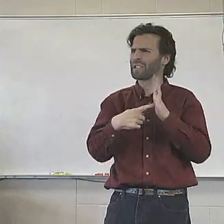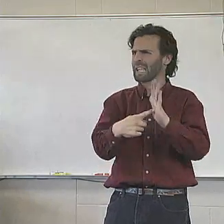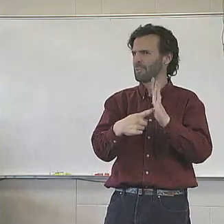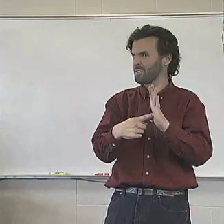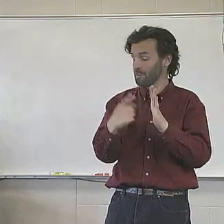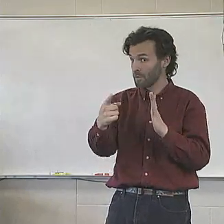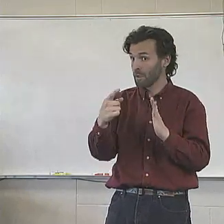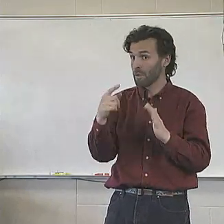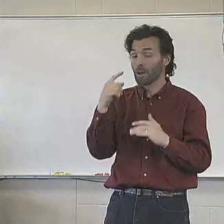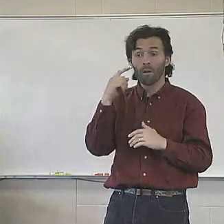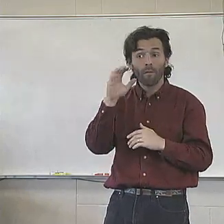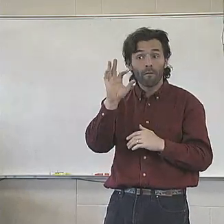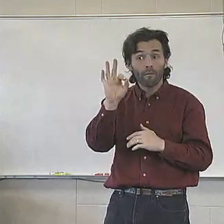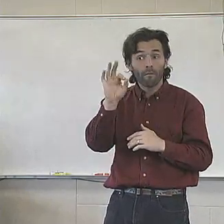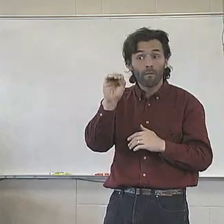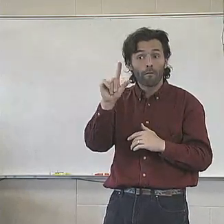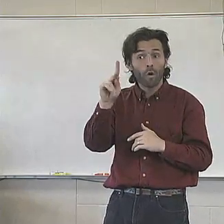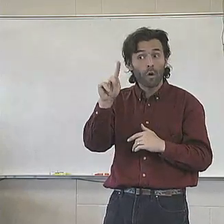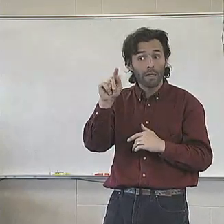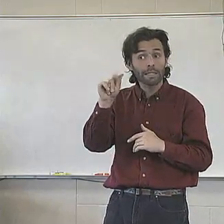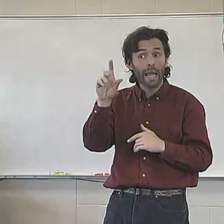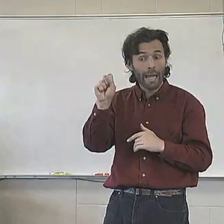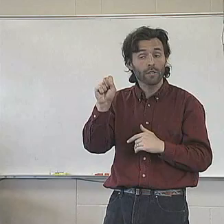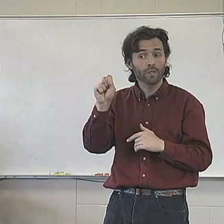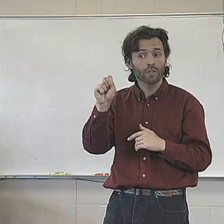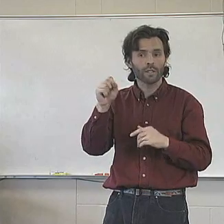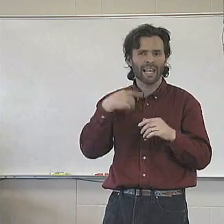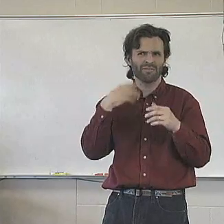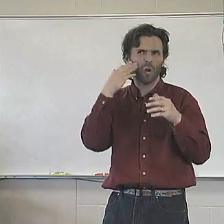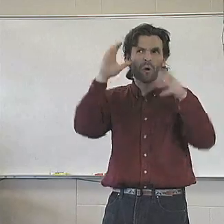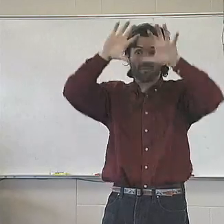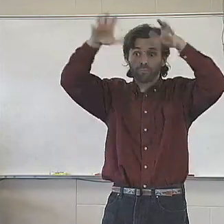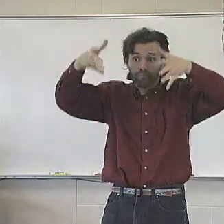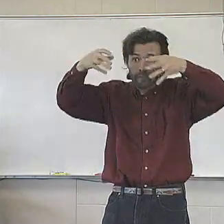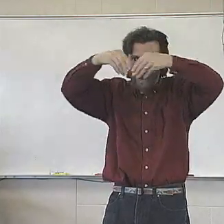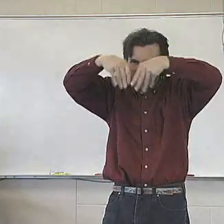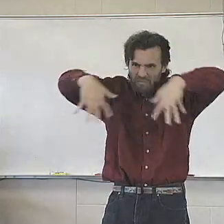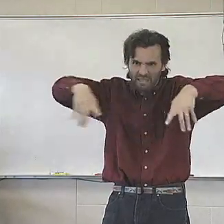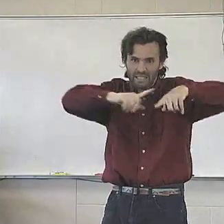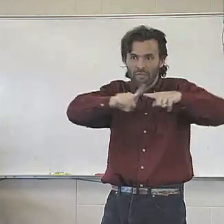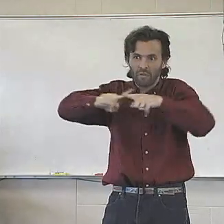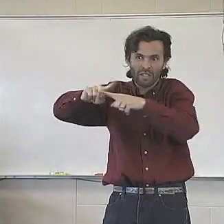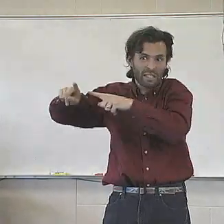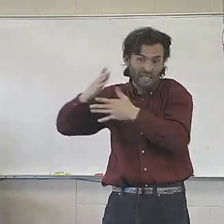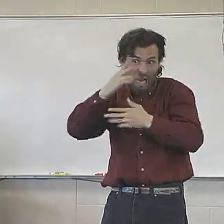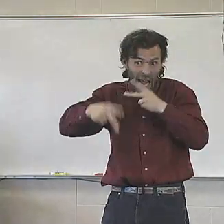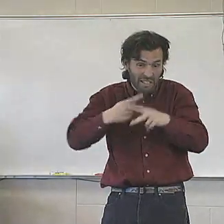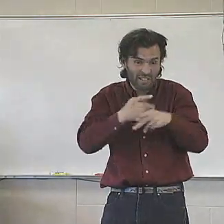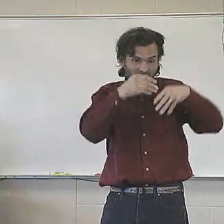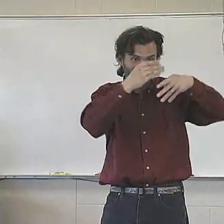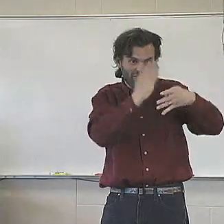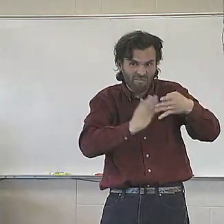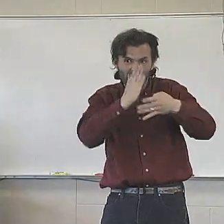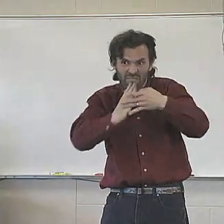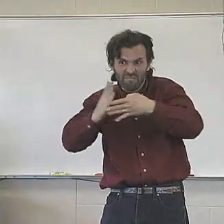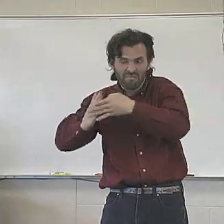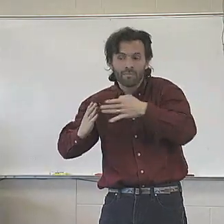folk tales, just like folklore can be broken down, folk tales can be broken down in different types. And in the days before